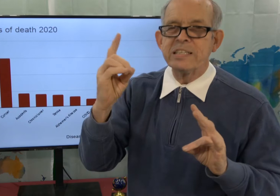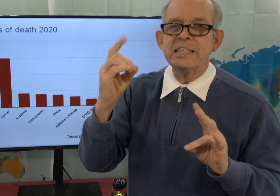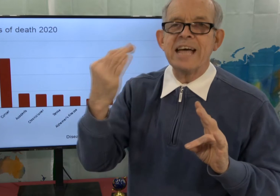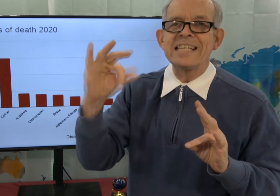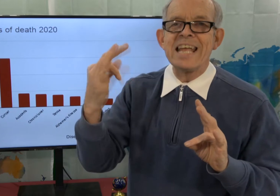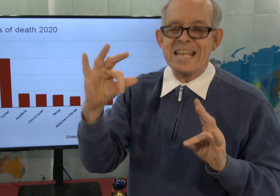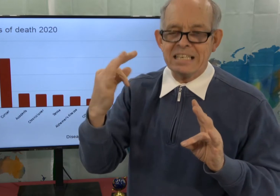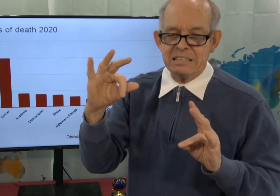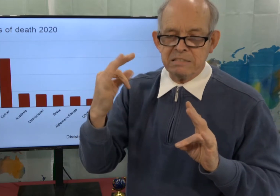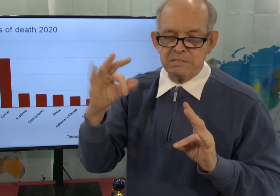COVID-19.